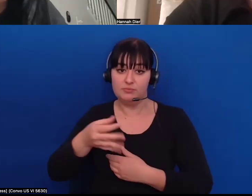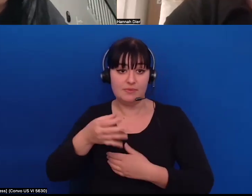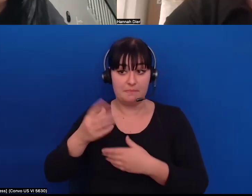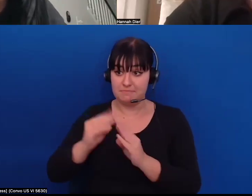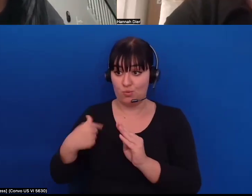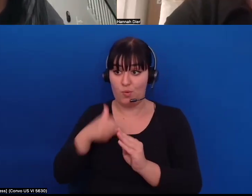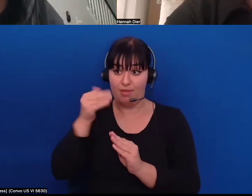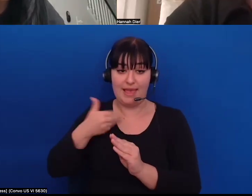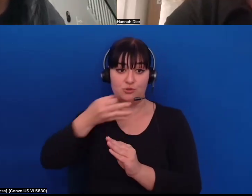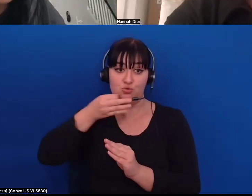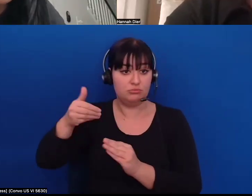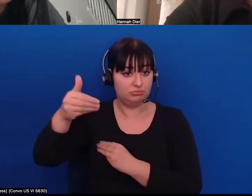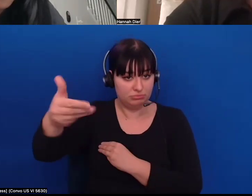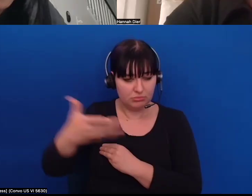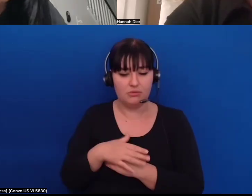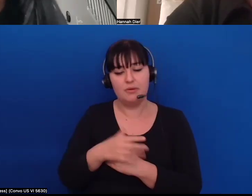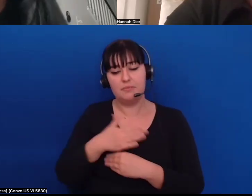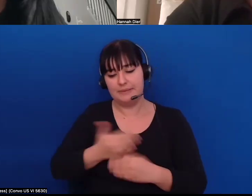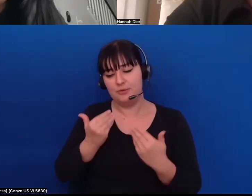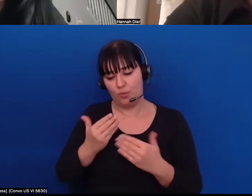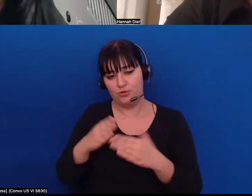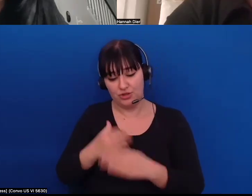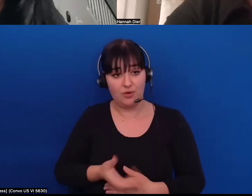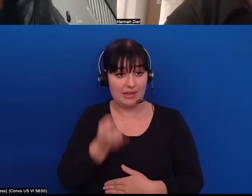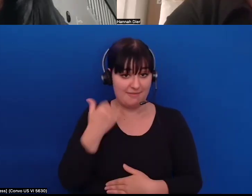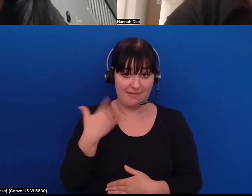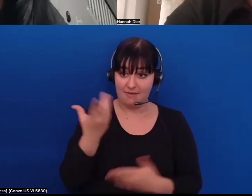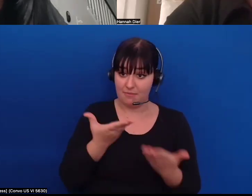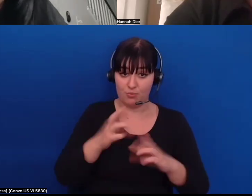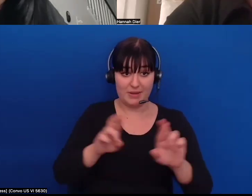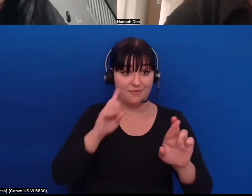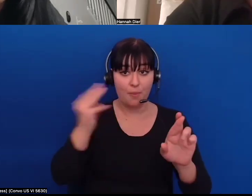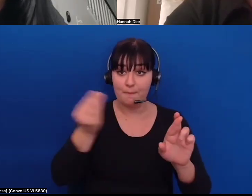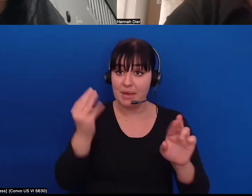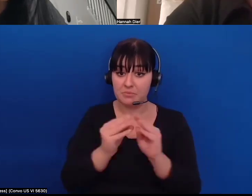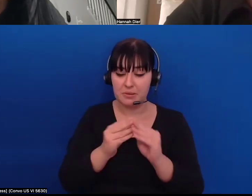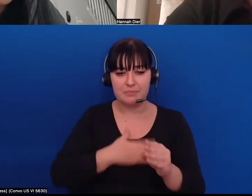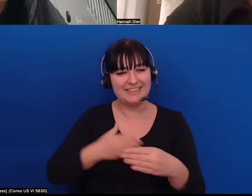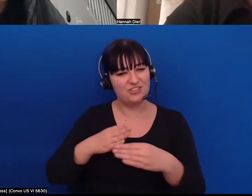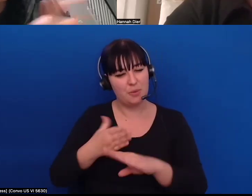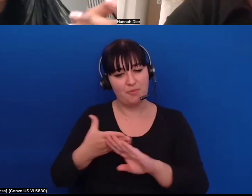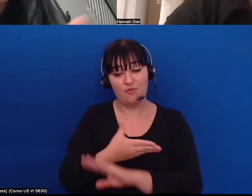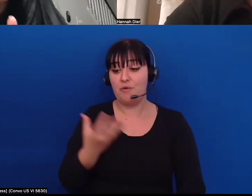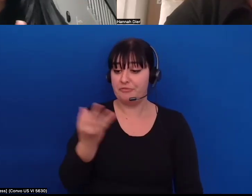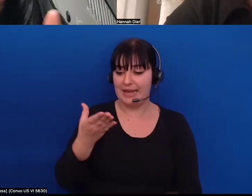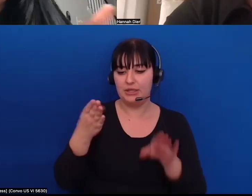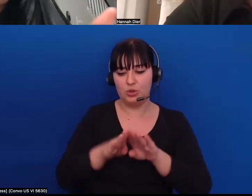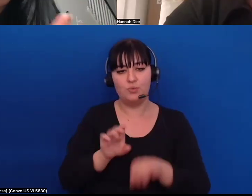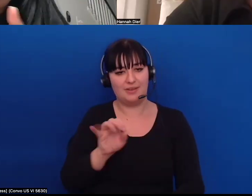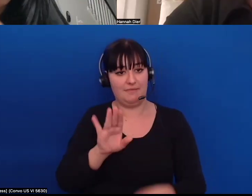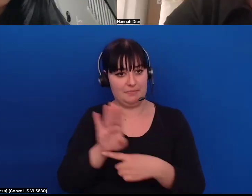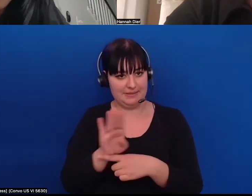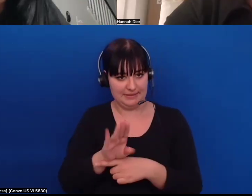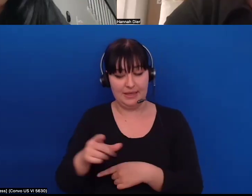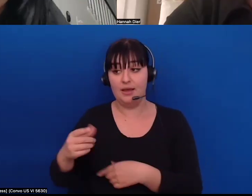and things prepared for Monday's meeting, please share them by Friday, close of business. Monday's meeting will be discussing consumer